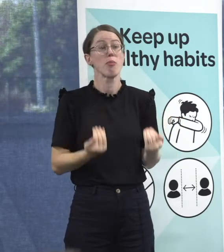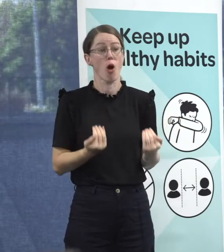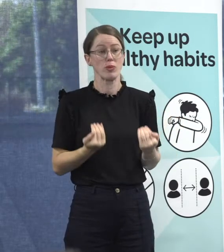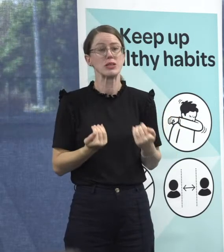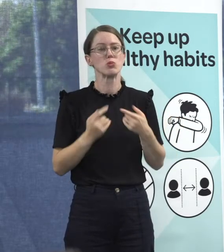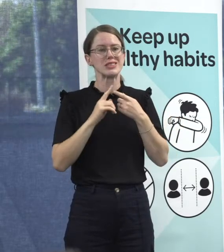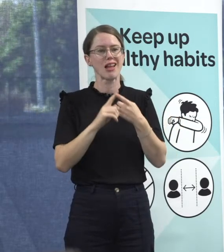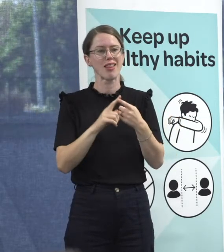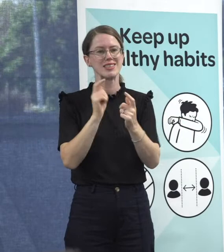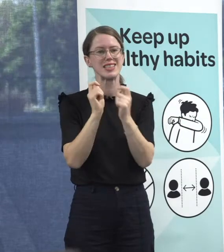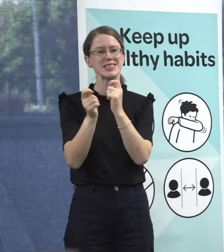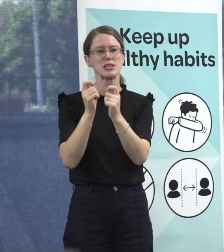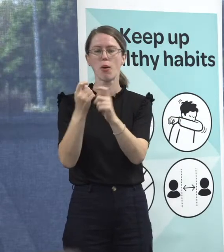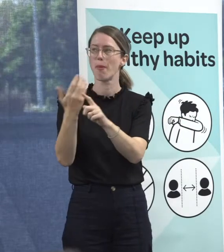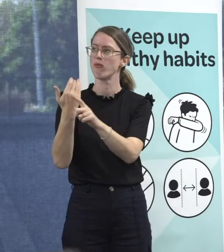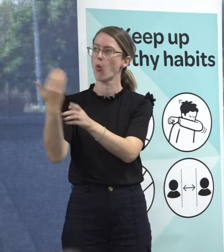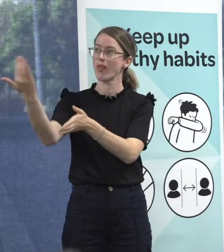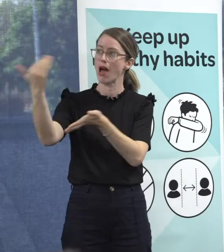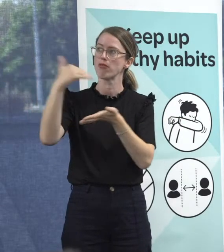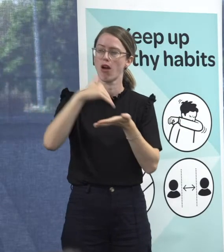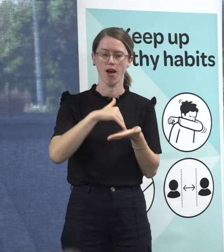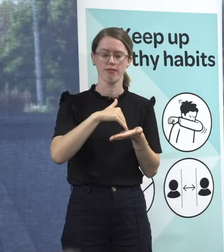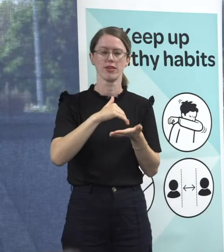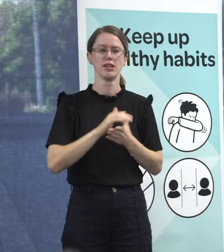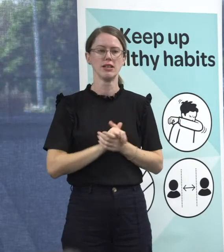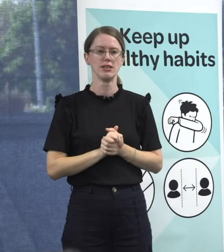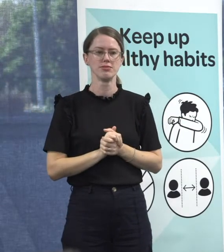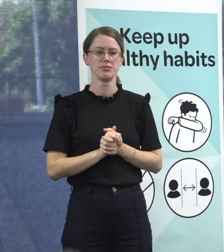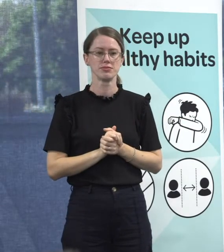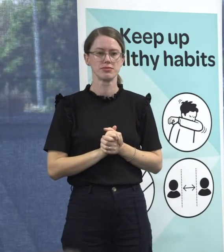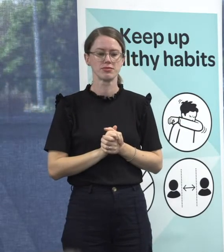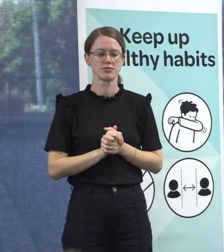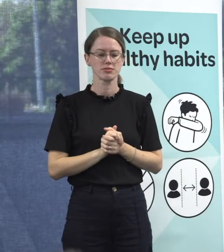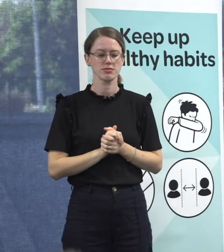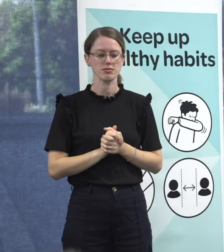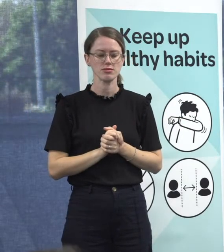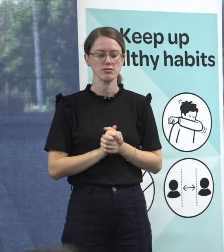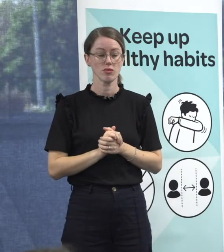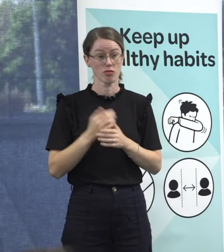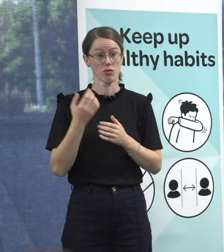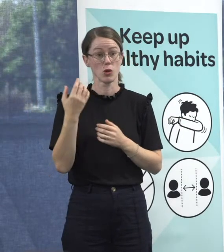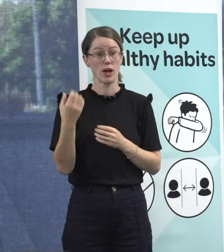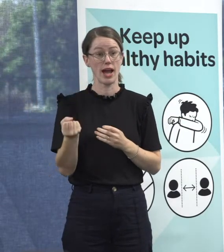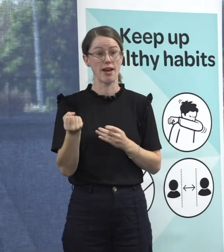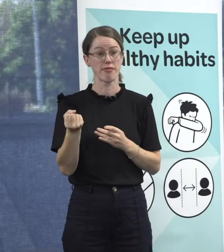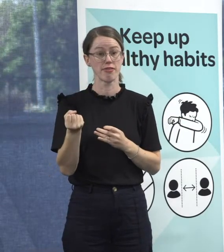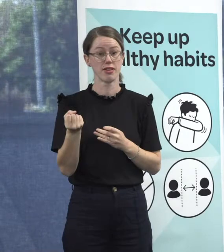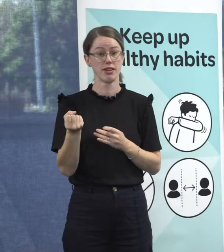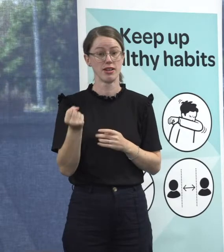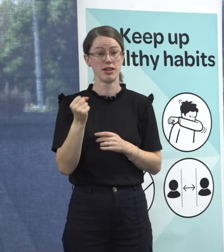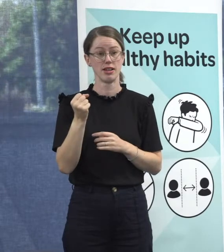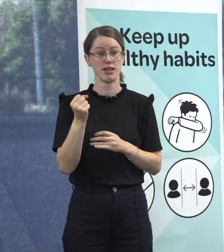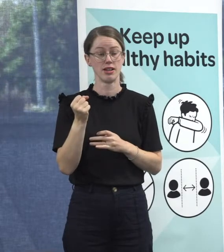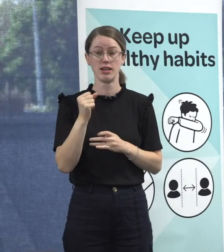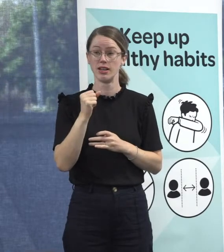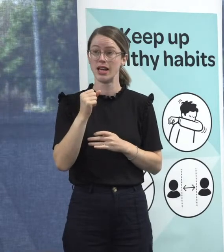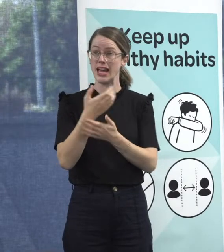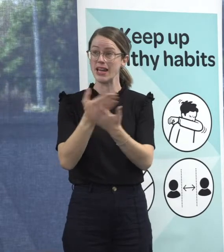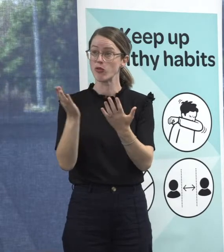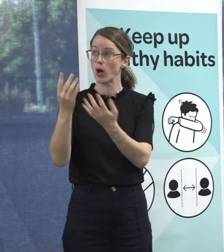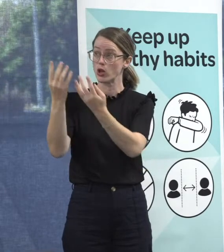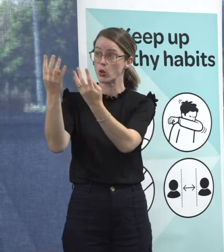moment, and we then have and intend to maintain a requirement for everybody coming